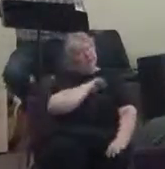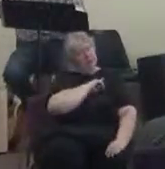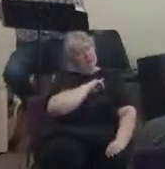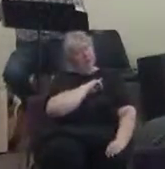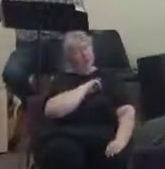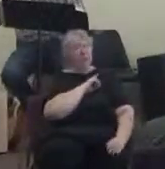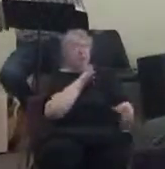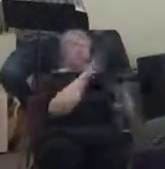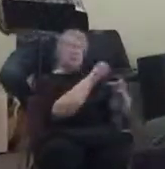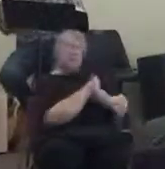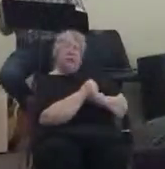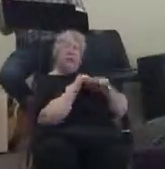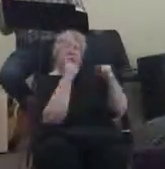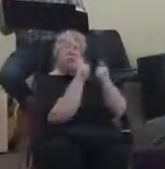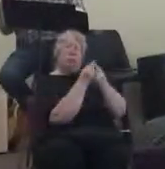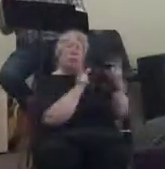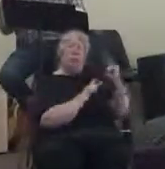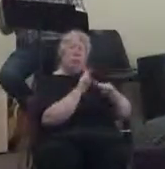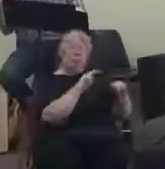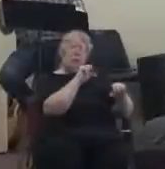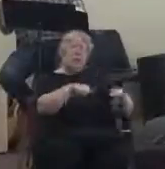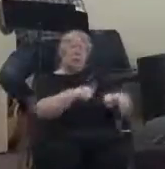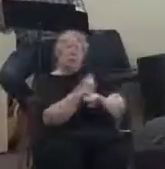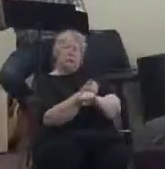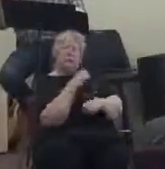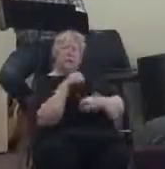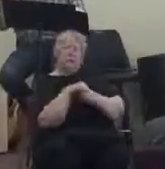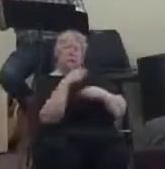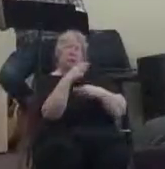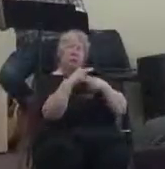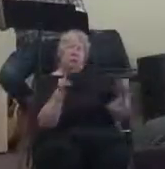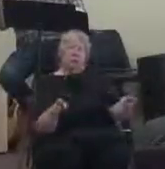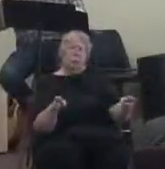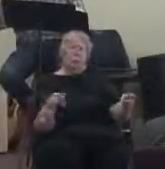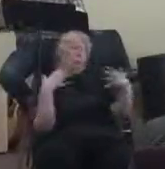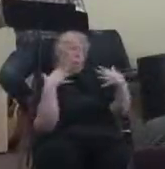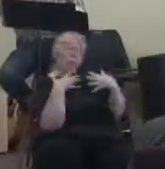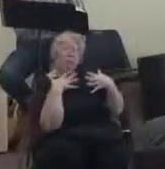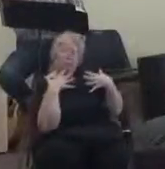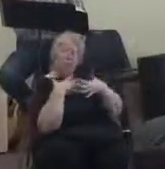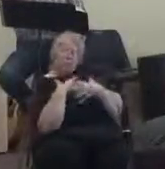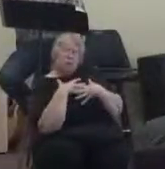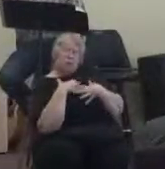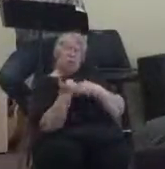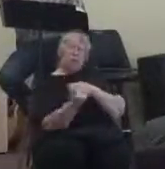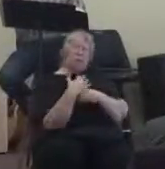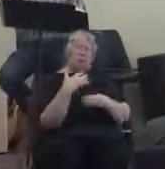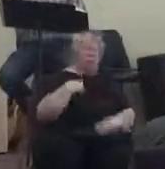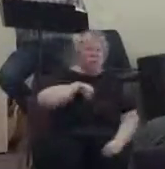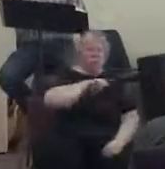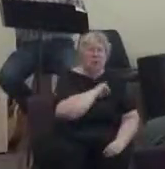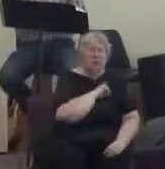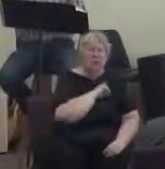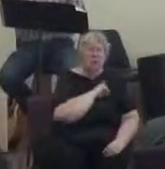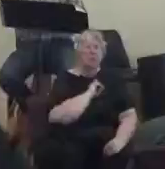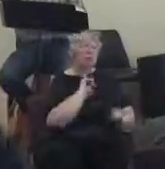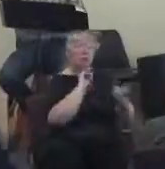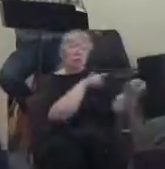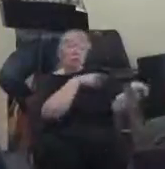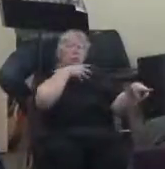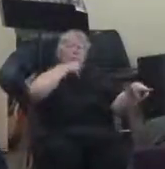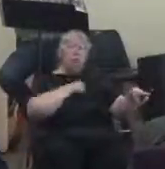group of people with us and lock ourselves in a room and be afraid. It will cause us to return back to our